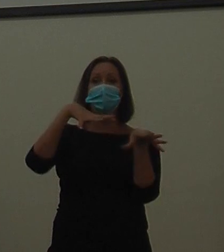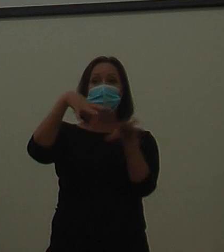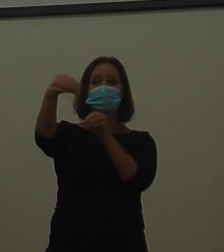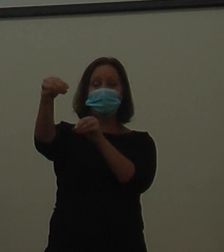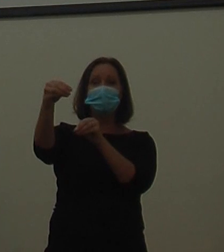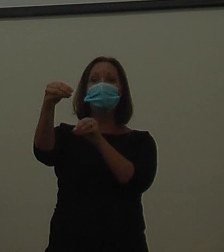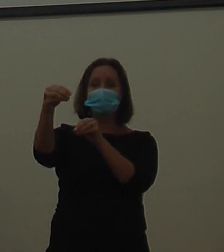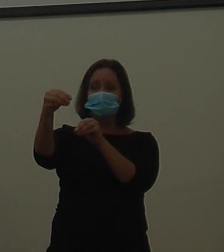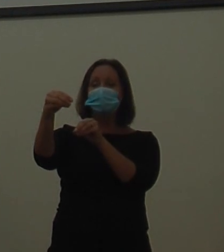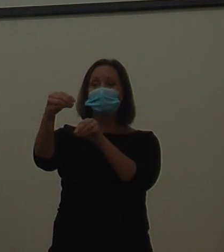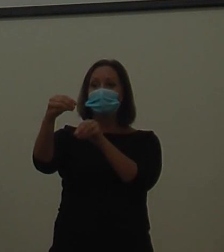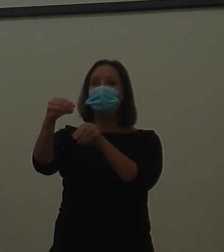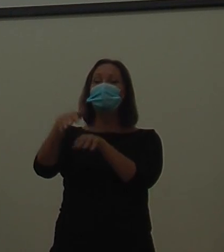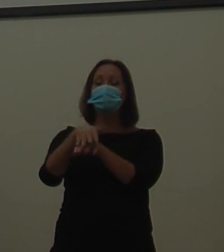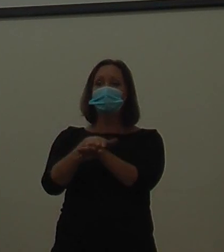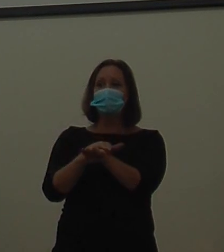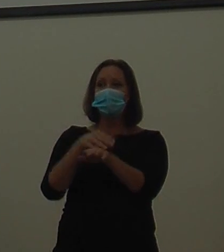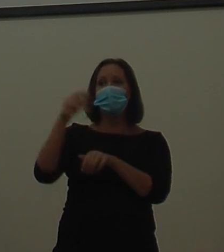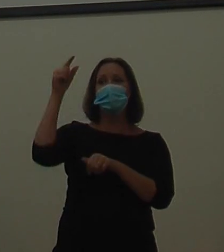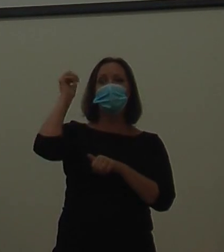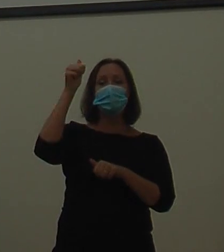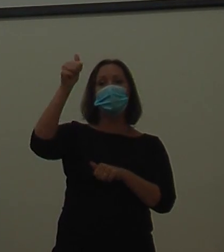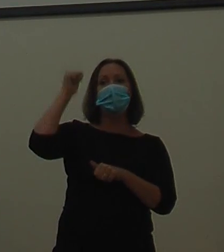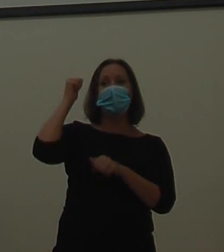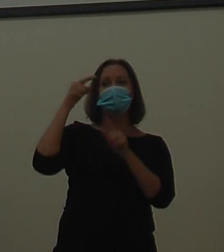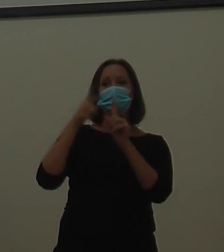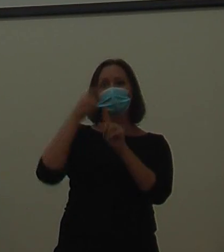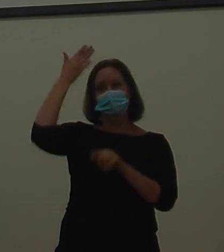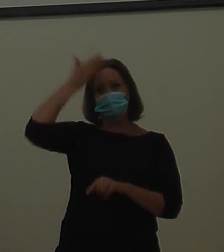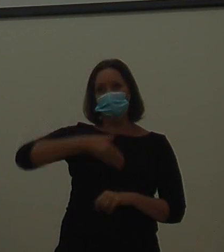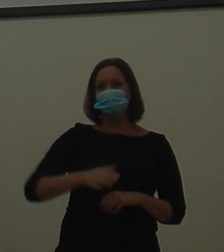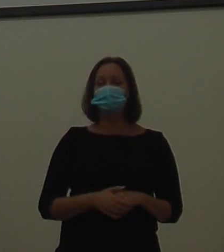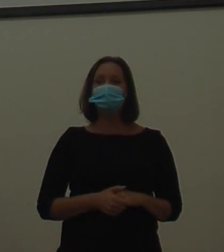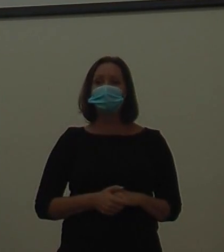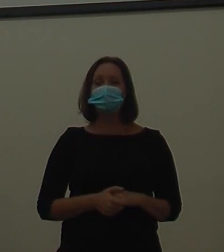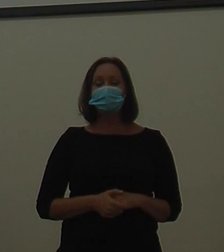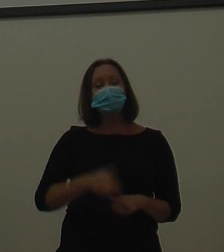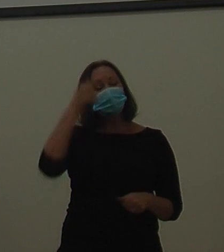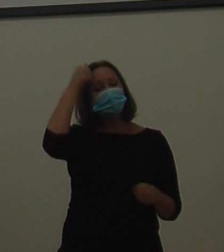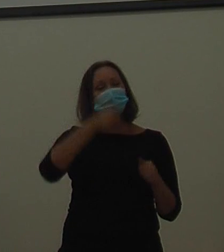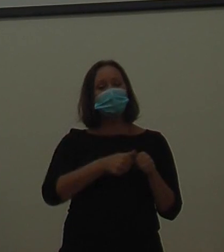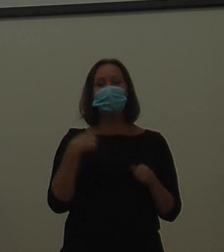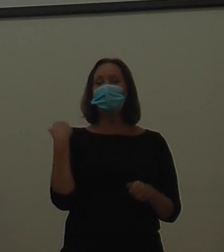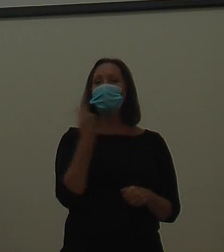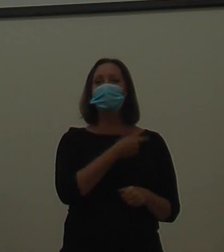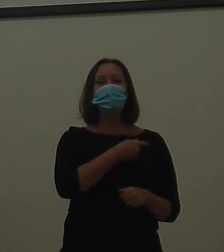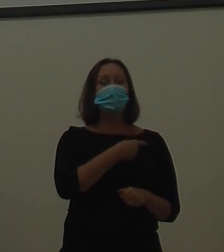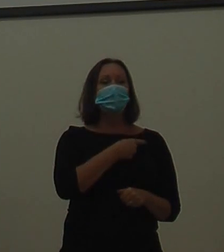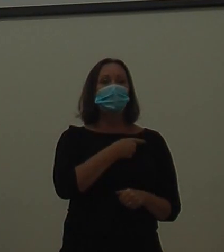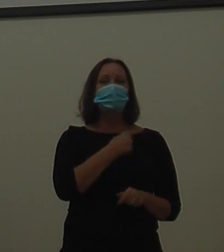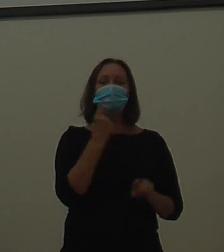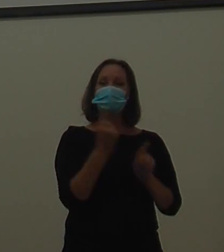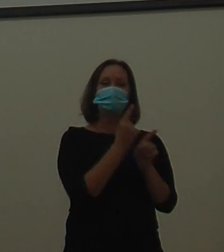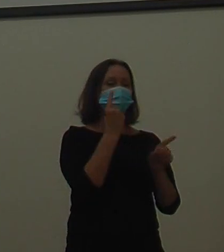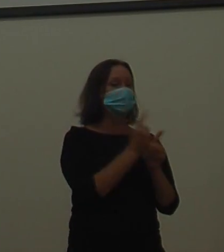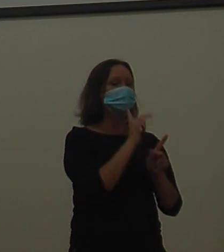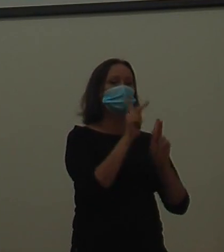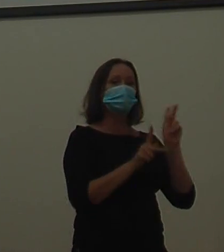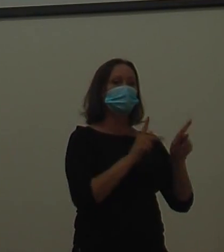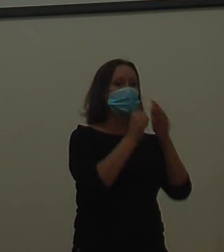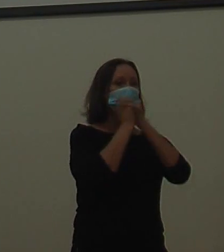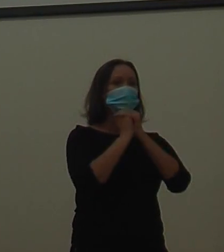distances observed. Let's remember that we are ordinary people worshiping an extraordinary God.